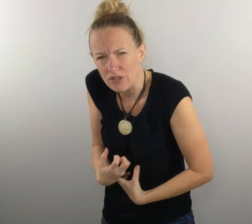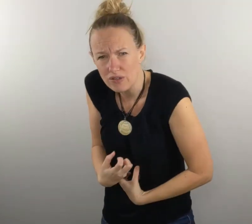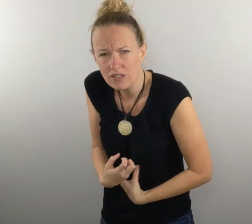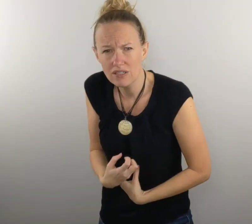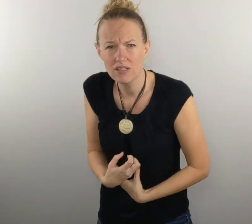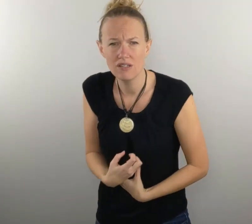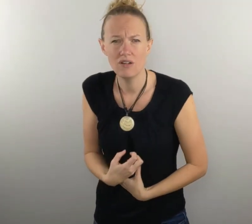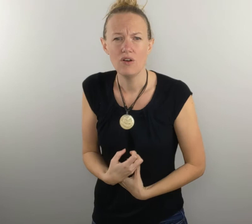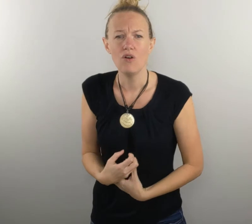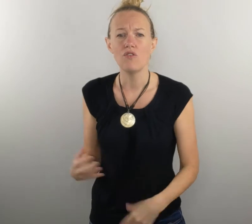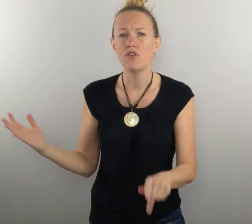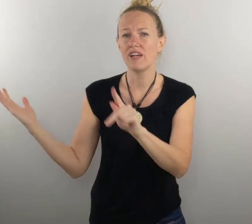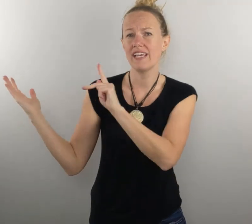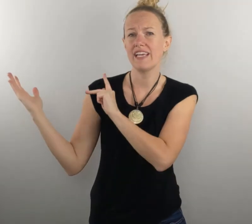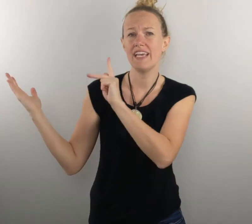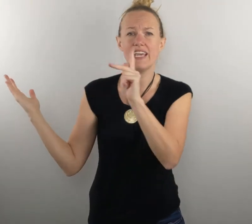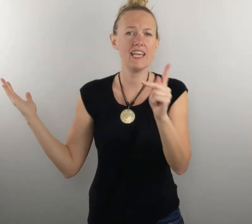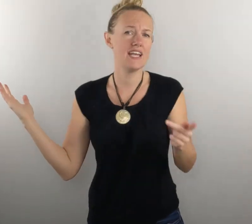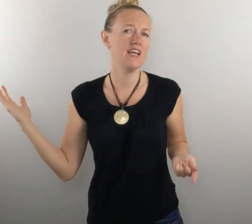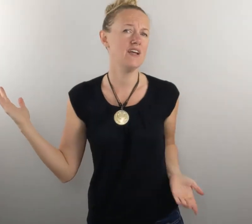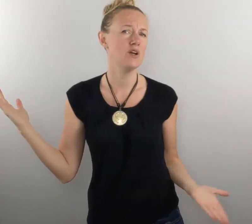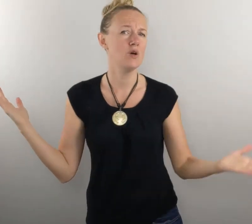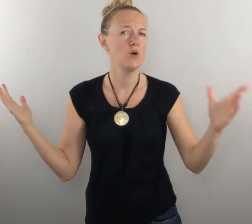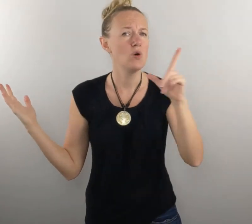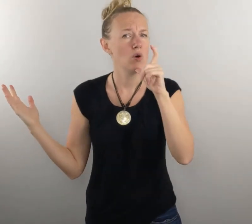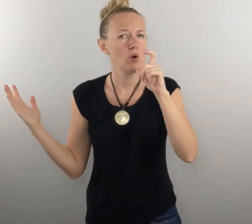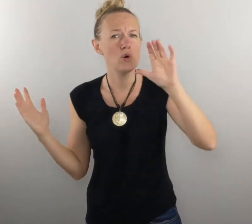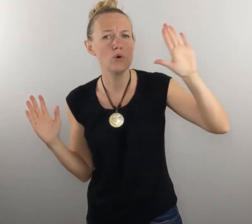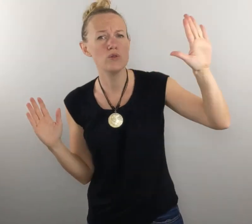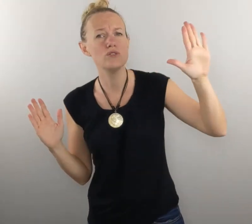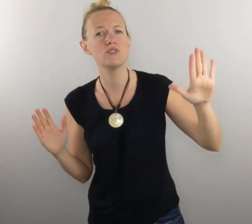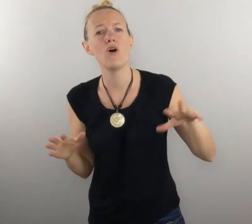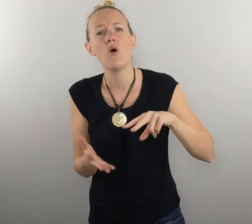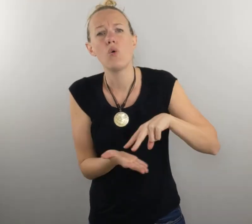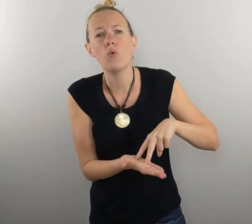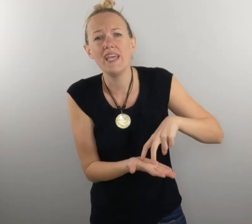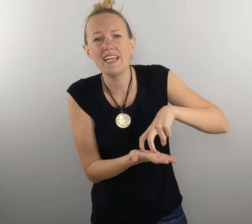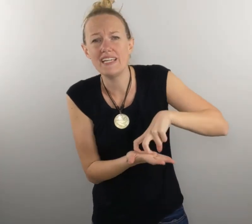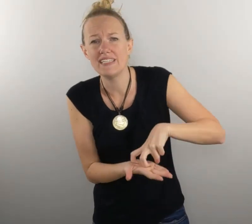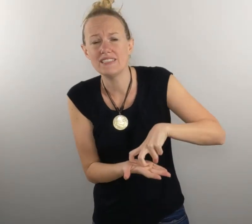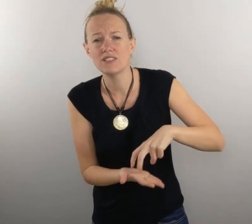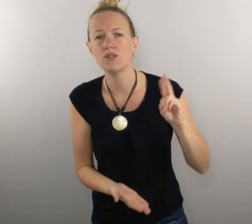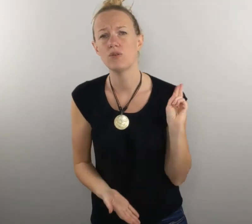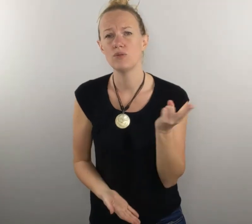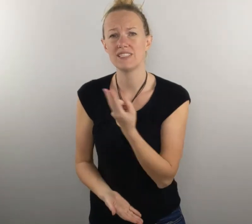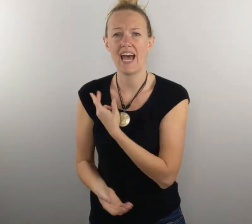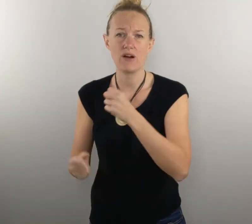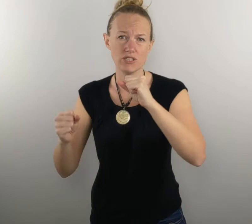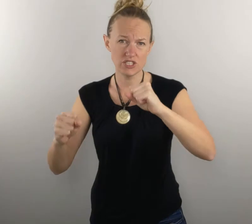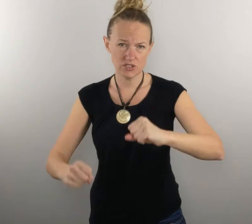sorrow for a king whose weakness was our